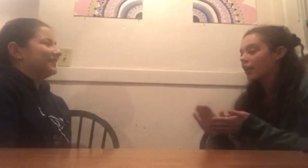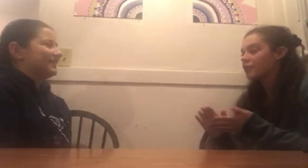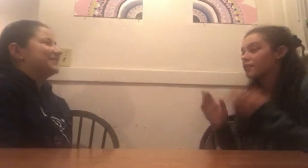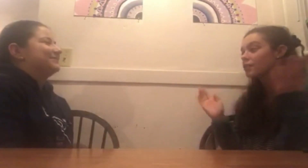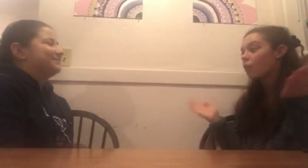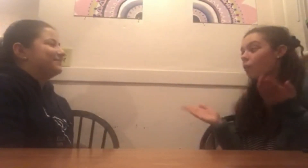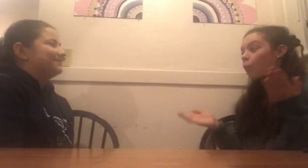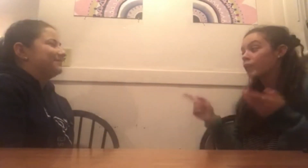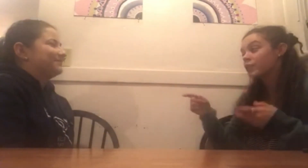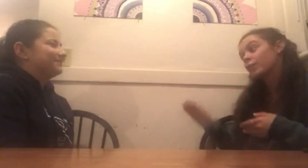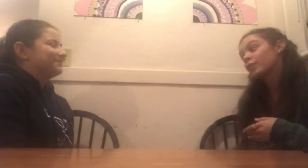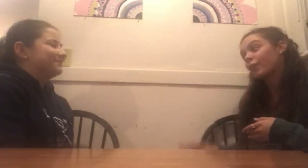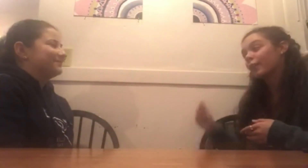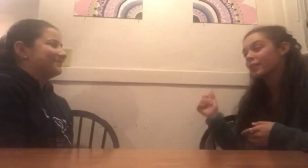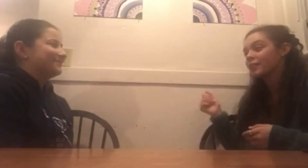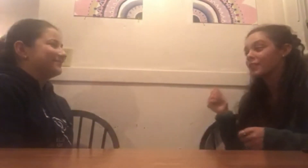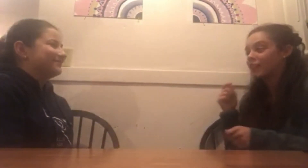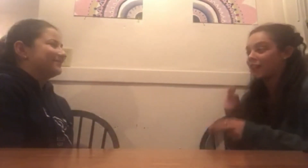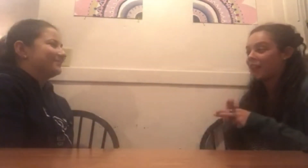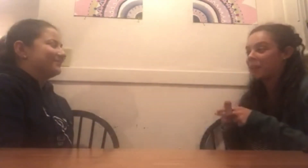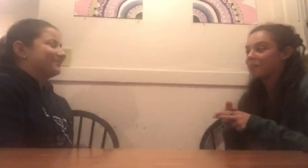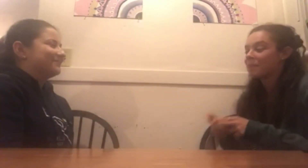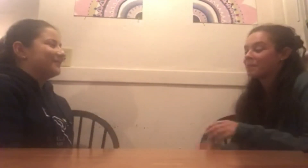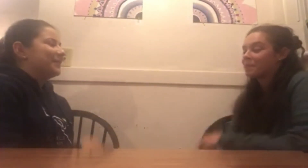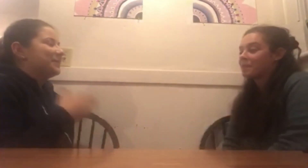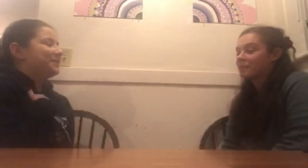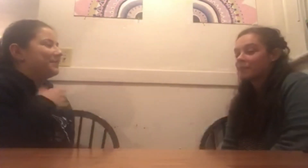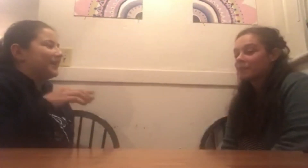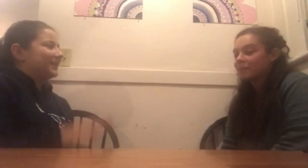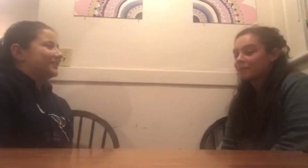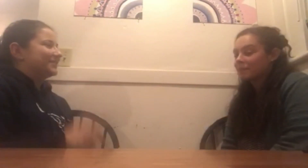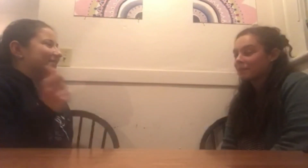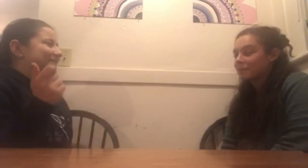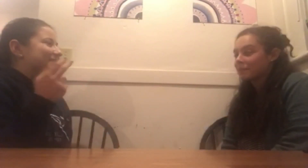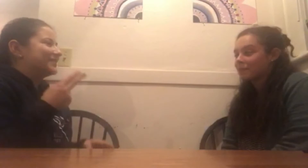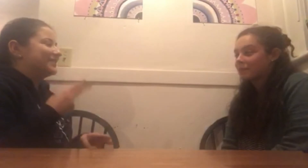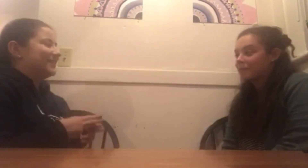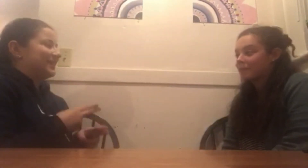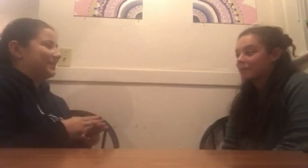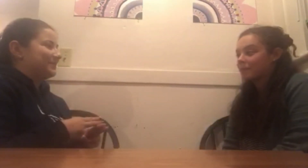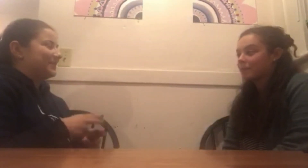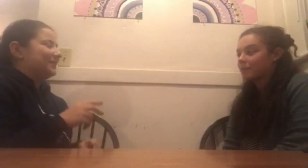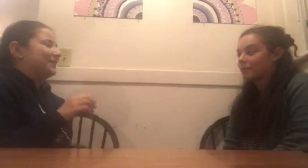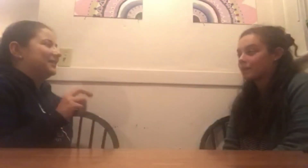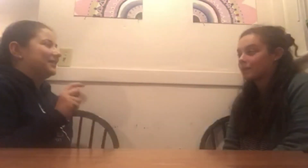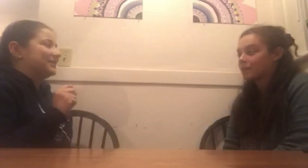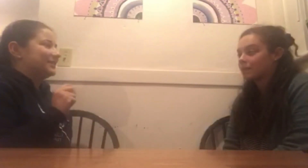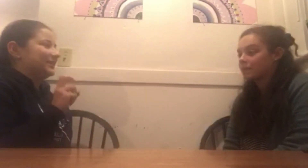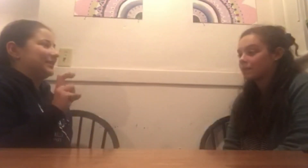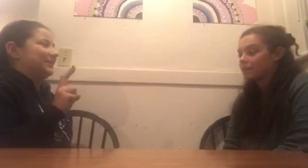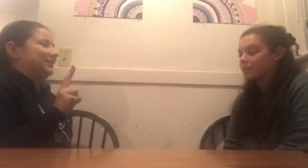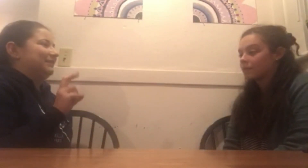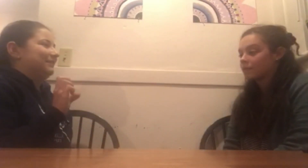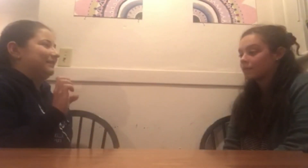Nice. What's your dog's name? My dog's name is Tucker.